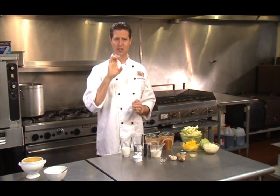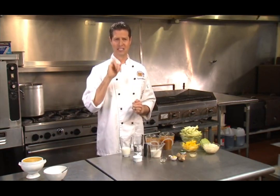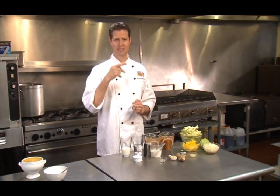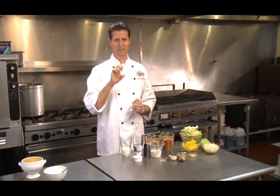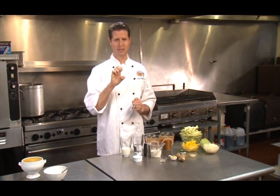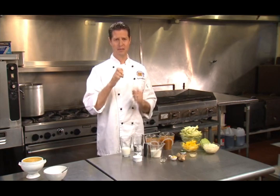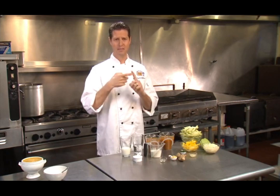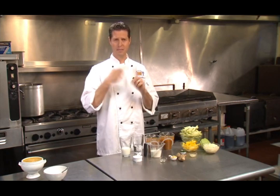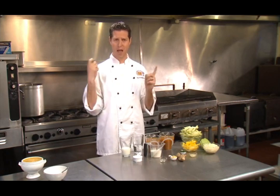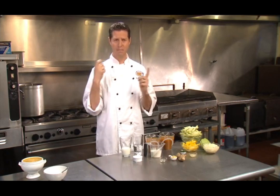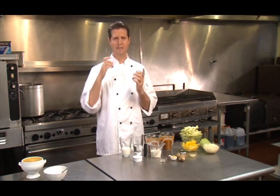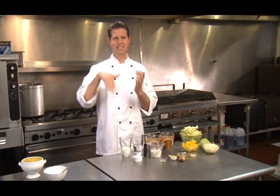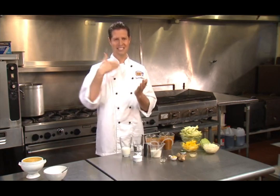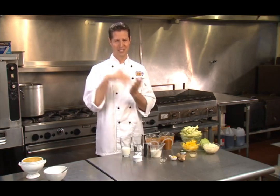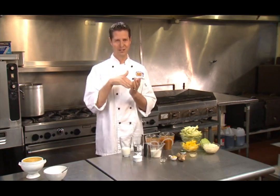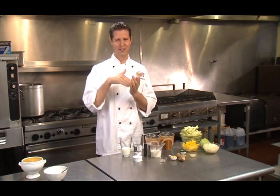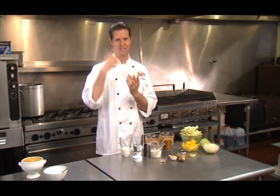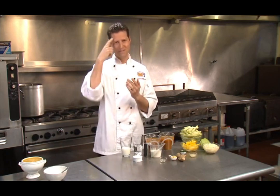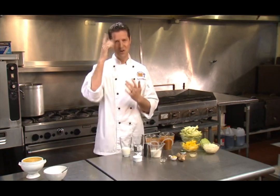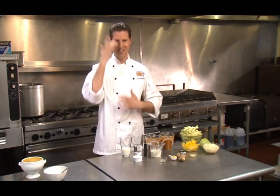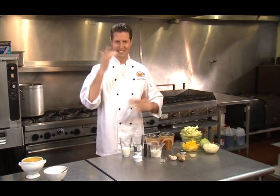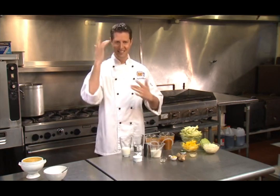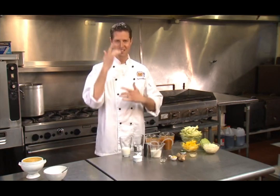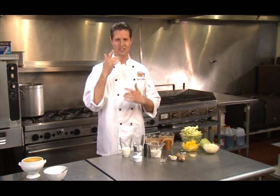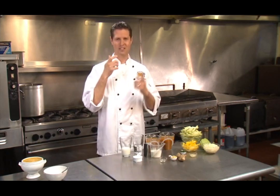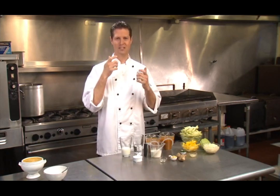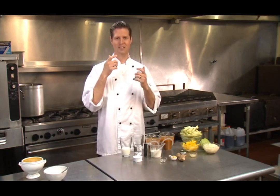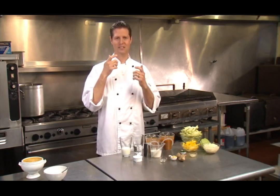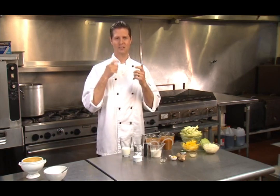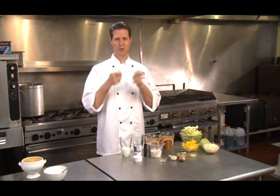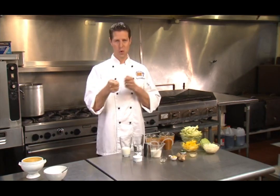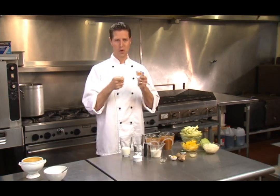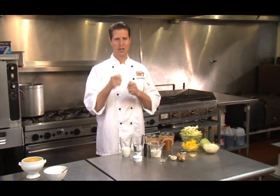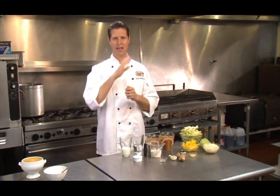This recipe is from the Center for Disease Control and Prevention, CDC website.